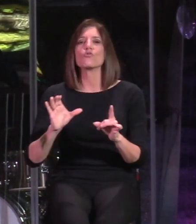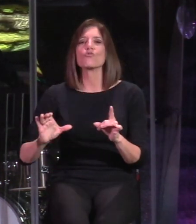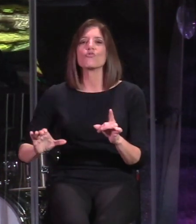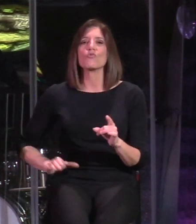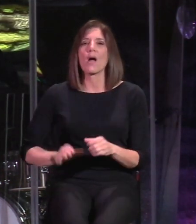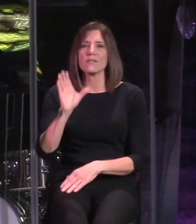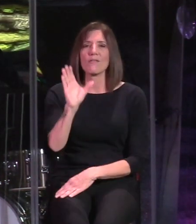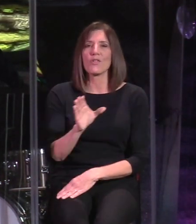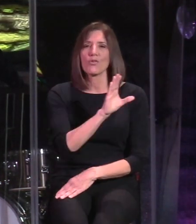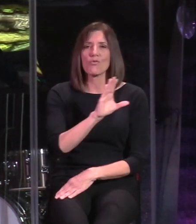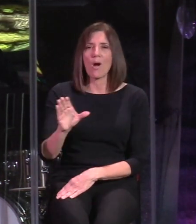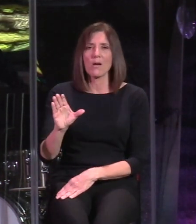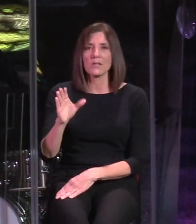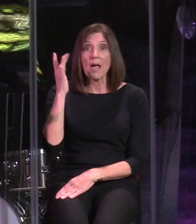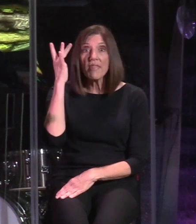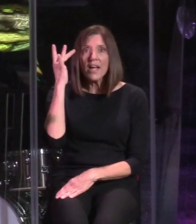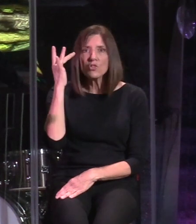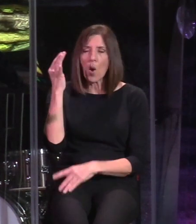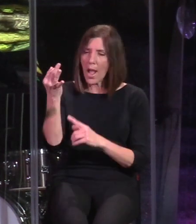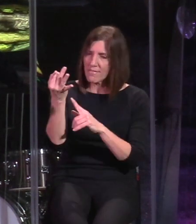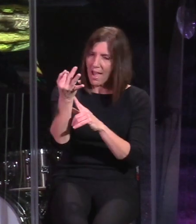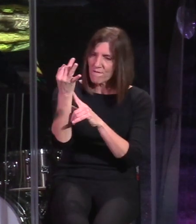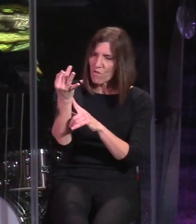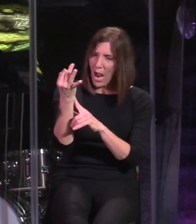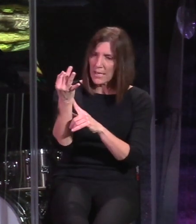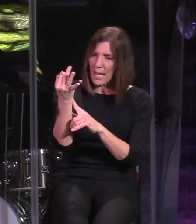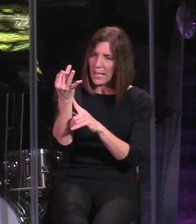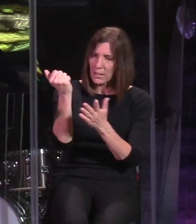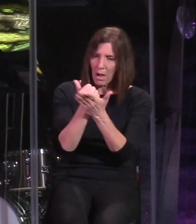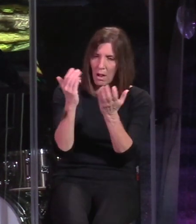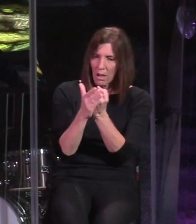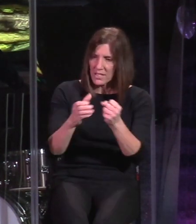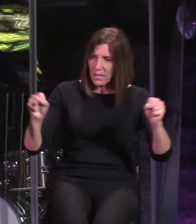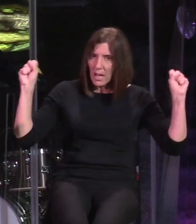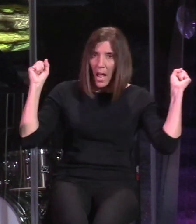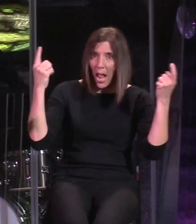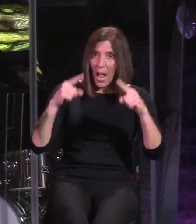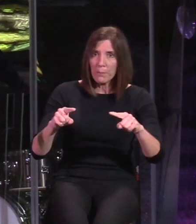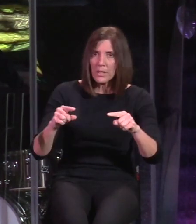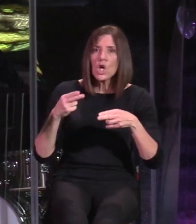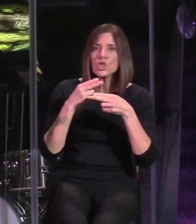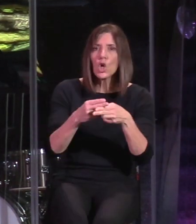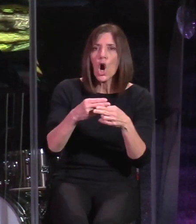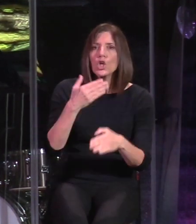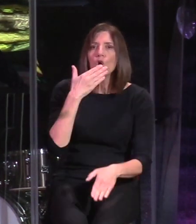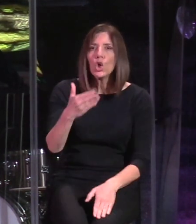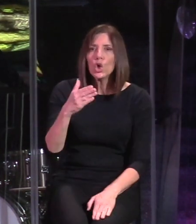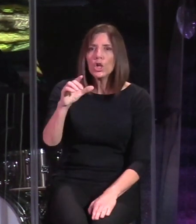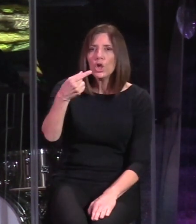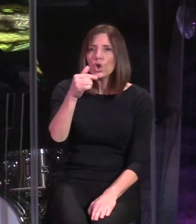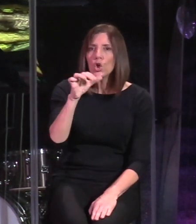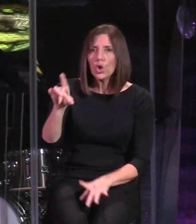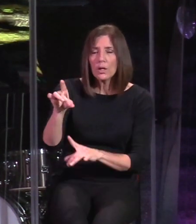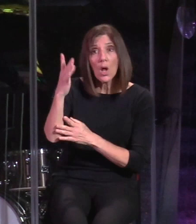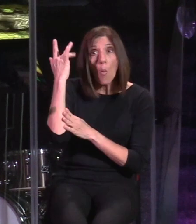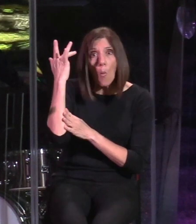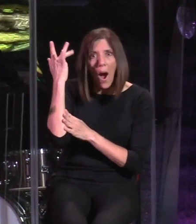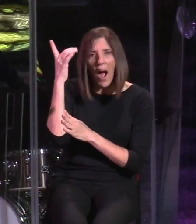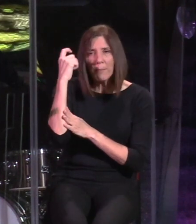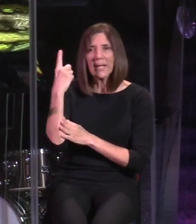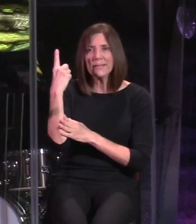Friday good. It's the day when Jesus made his sacrifice once for